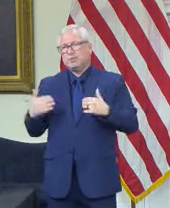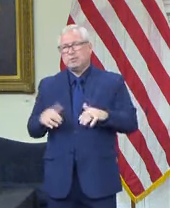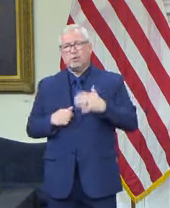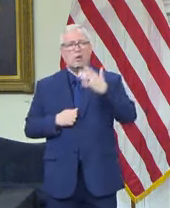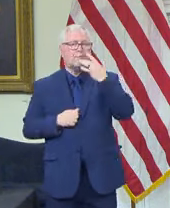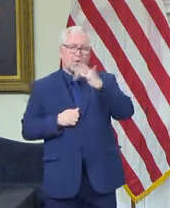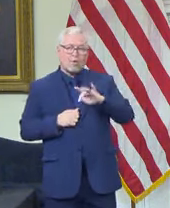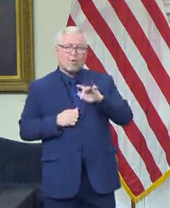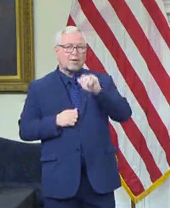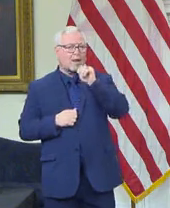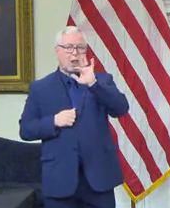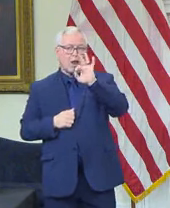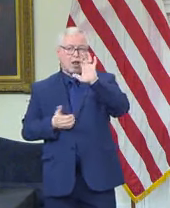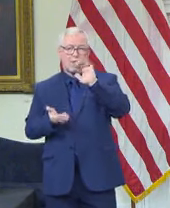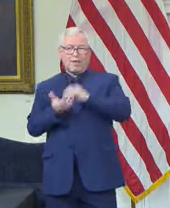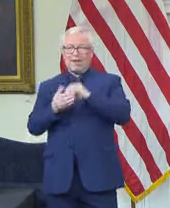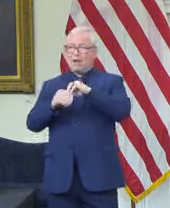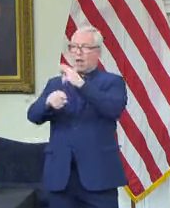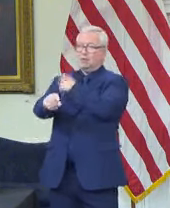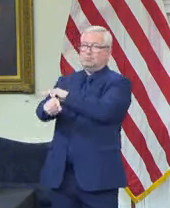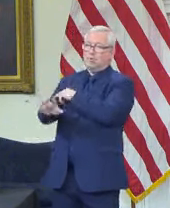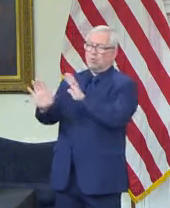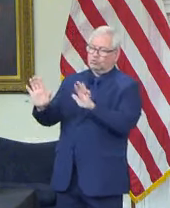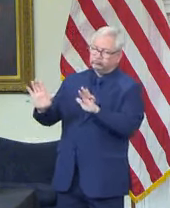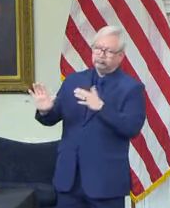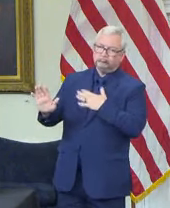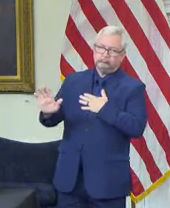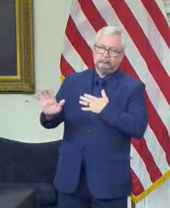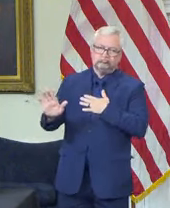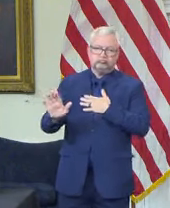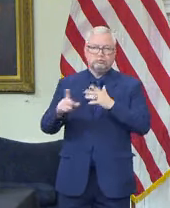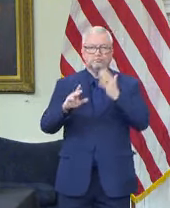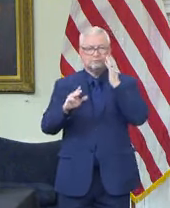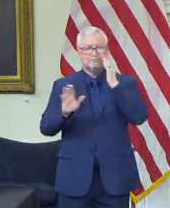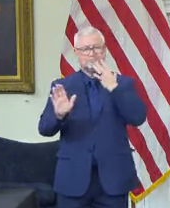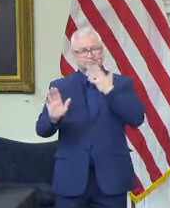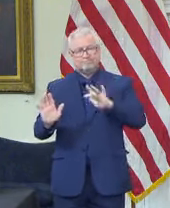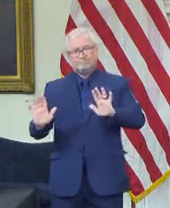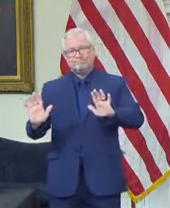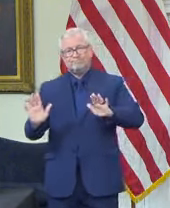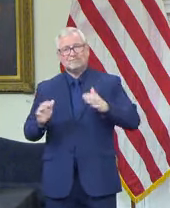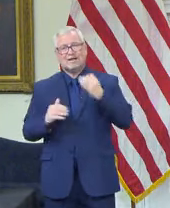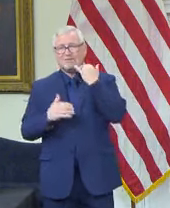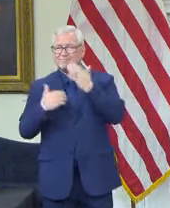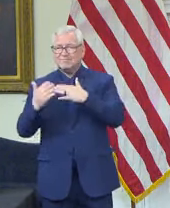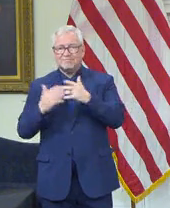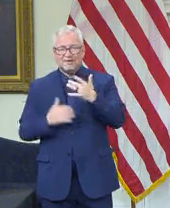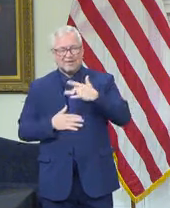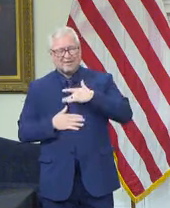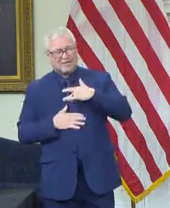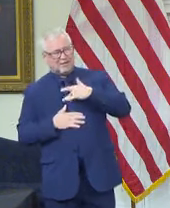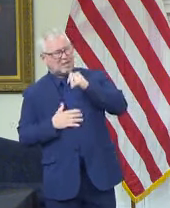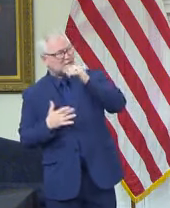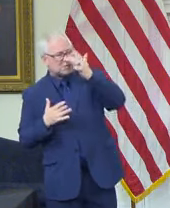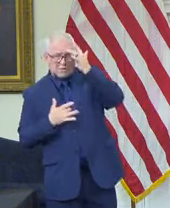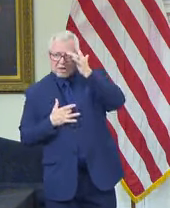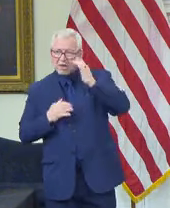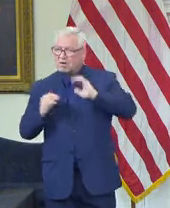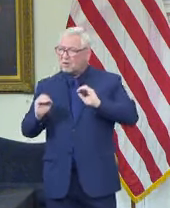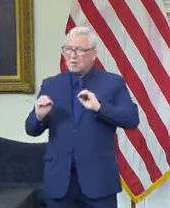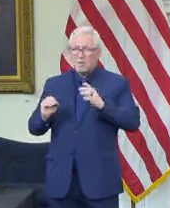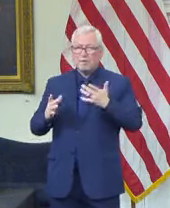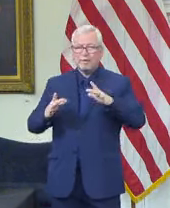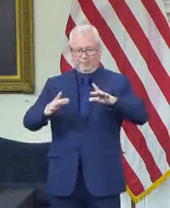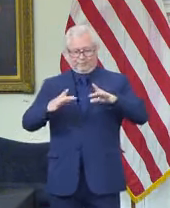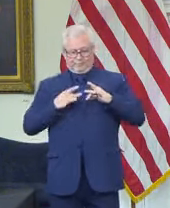But it's still a dangerous thing. And so, even if you're not symptomatic, making sure you're not passing it on to other people